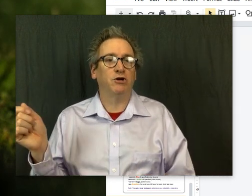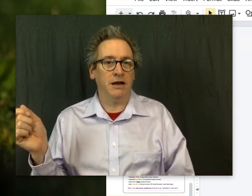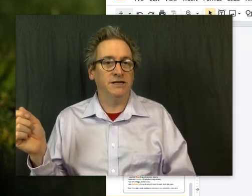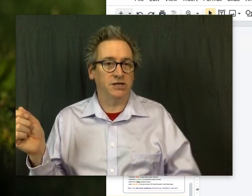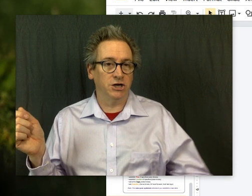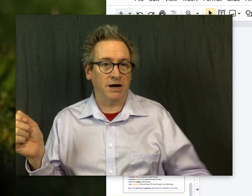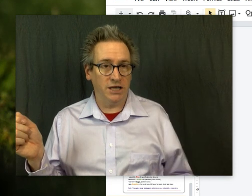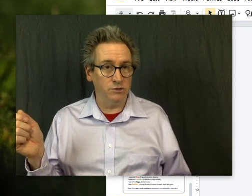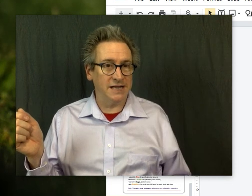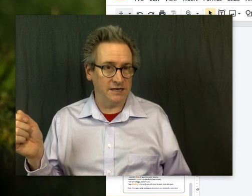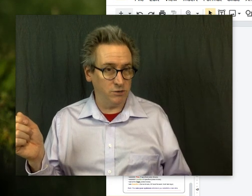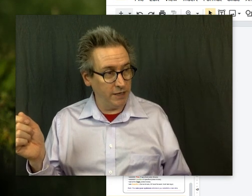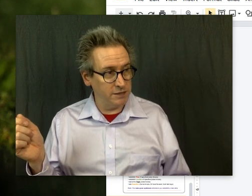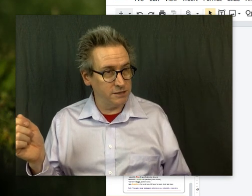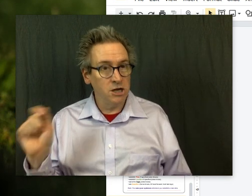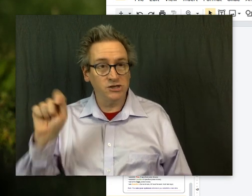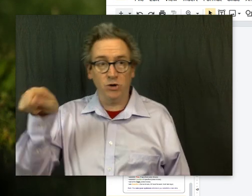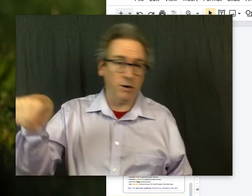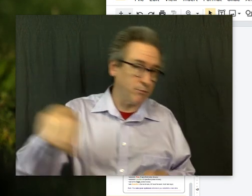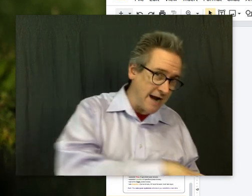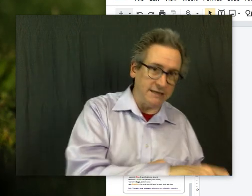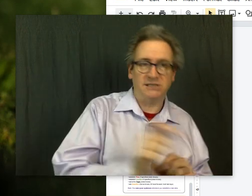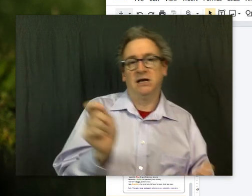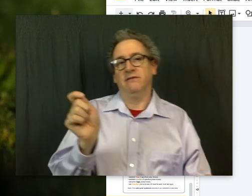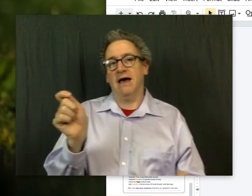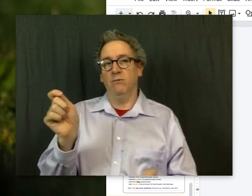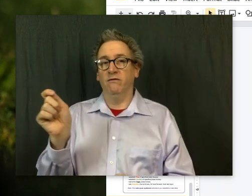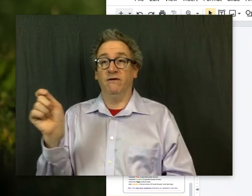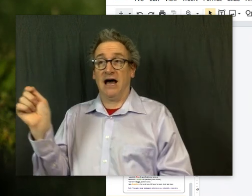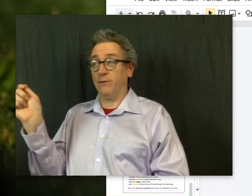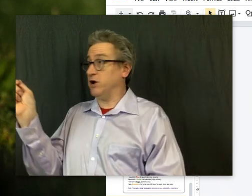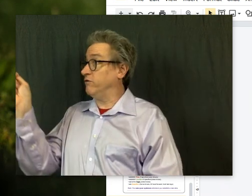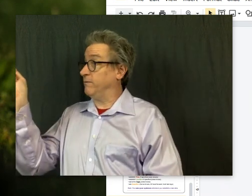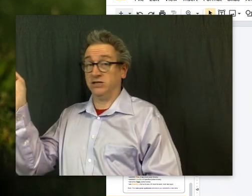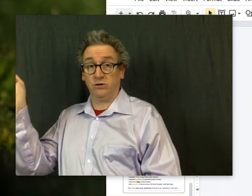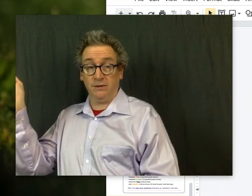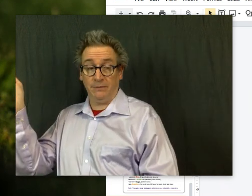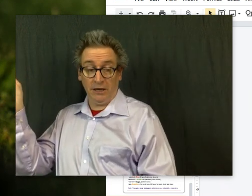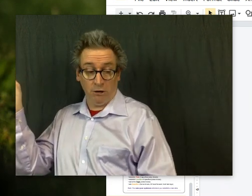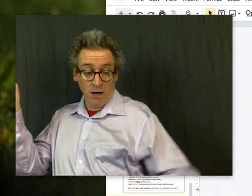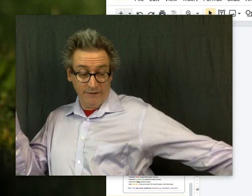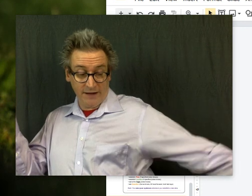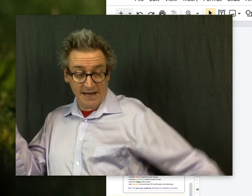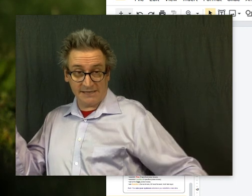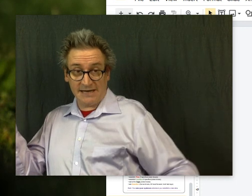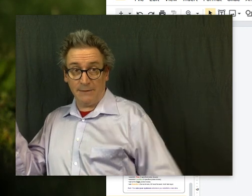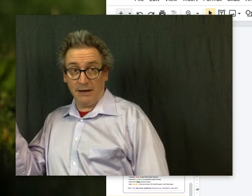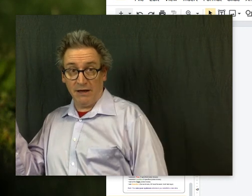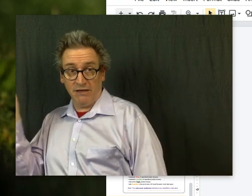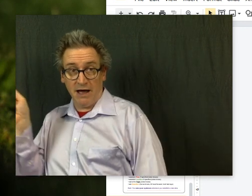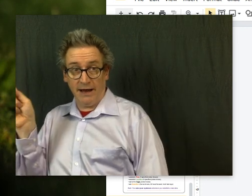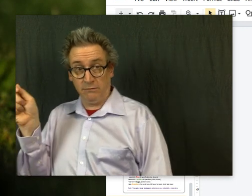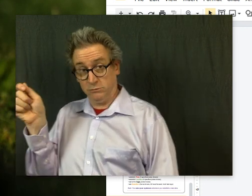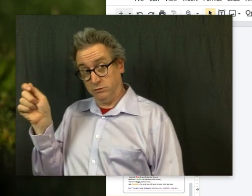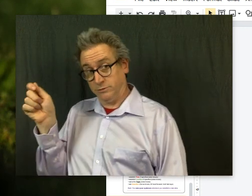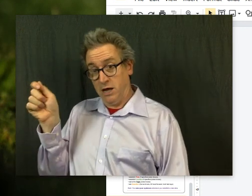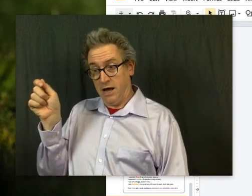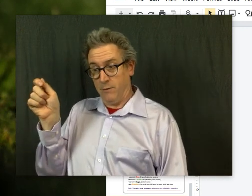fact that your enemy is going to try to use that as a weakness. So you want to practice that move of how do I go for my swords up here and the guy's stabbing at my